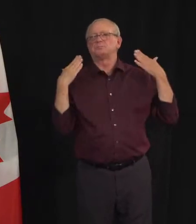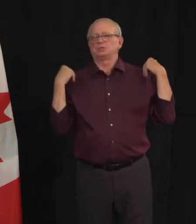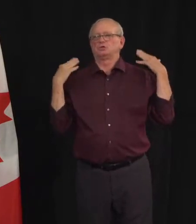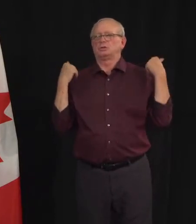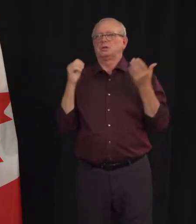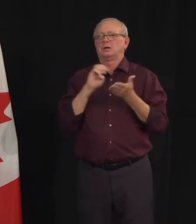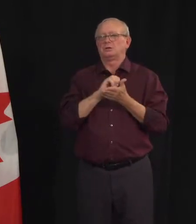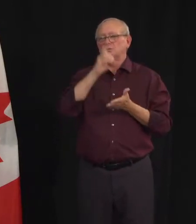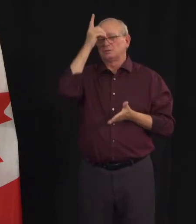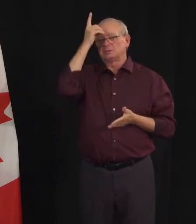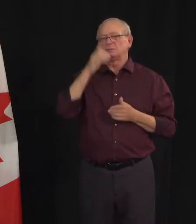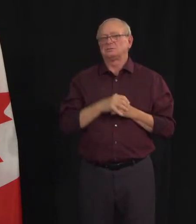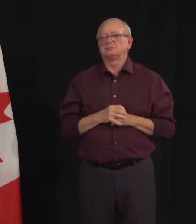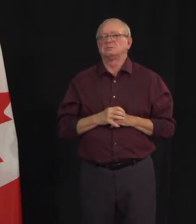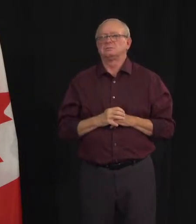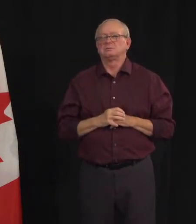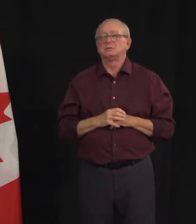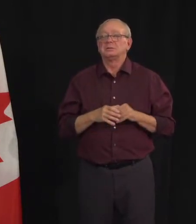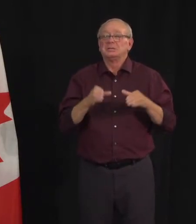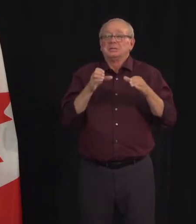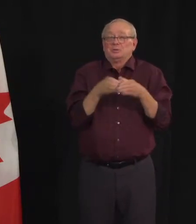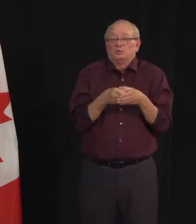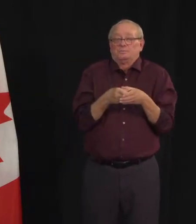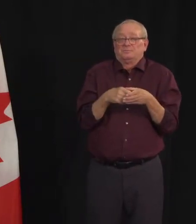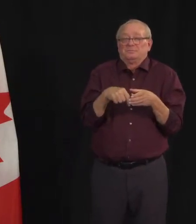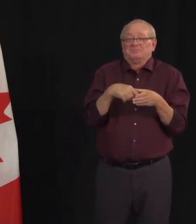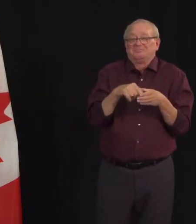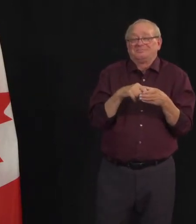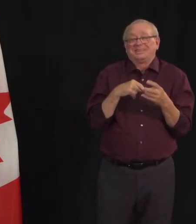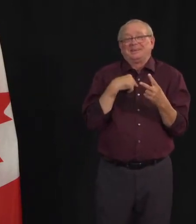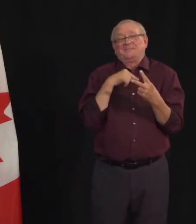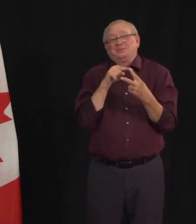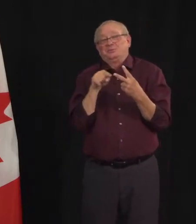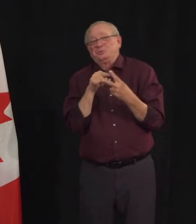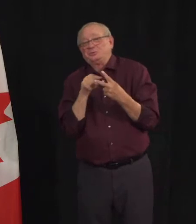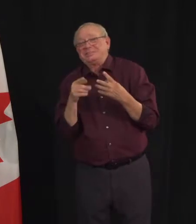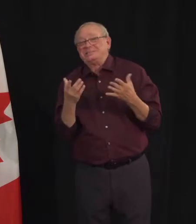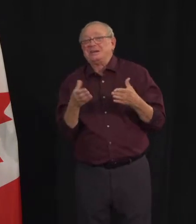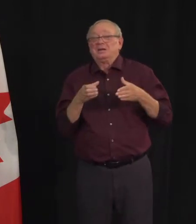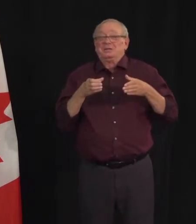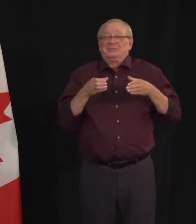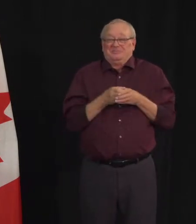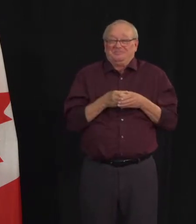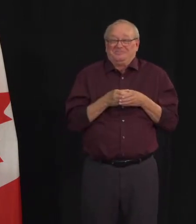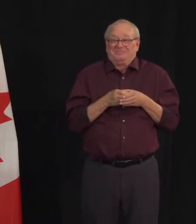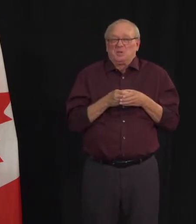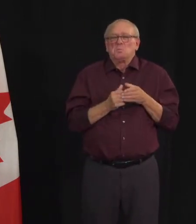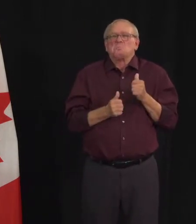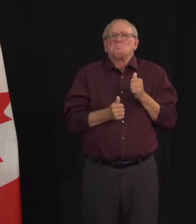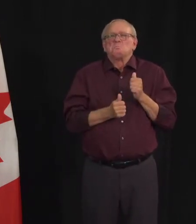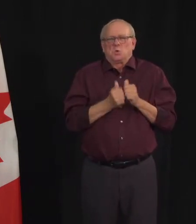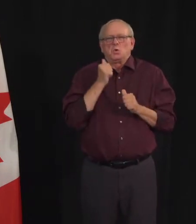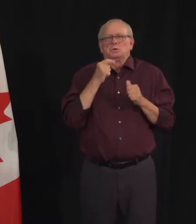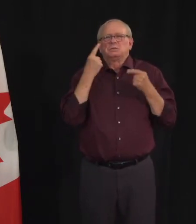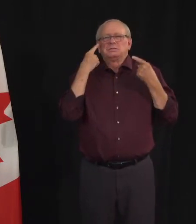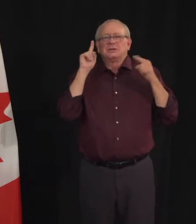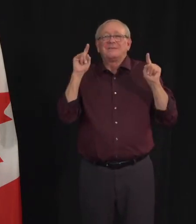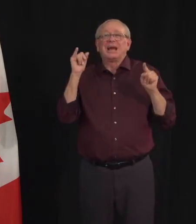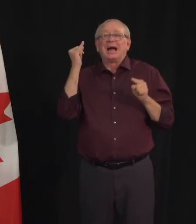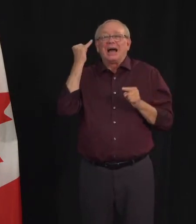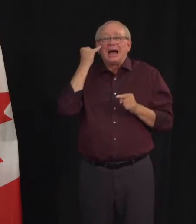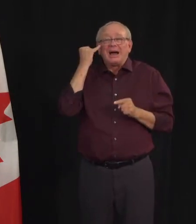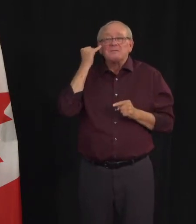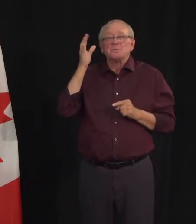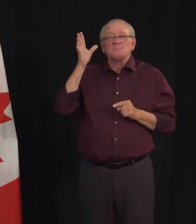cohorts, there's a couple of things to say to that. One is that cohorts are the most effective when parents are regularly screening their